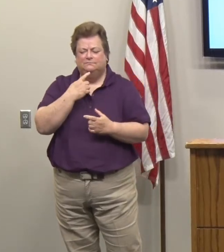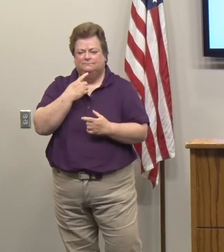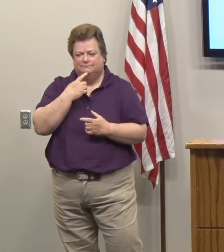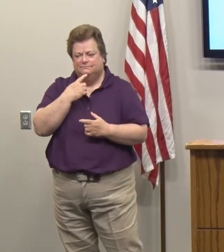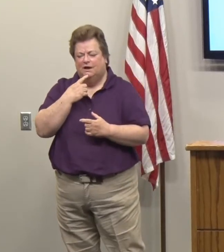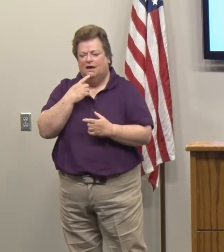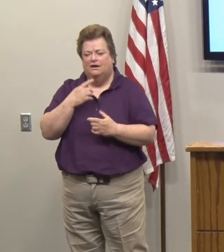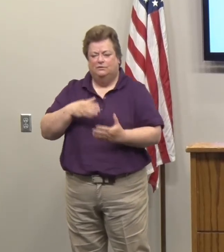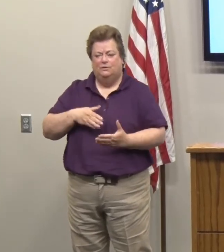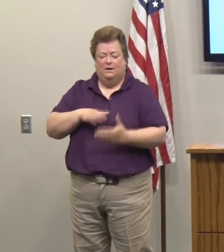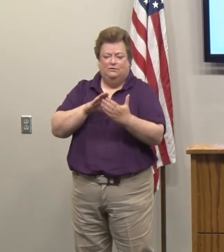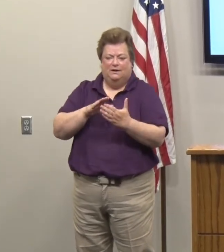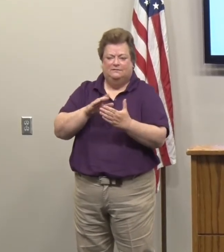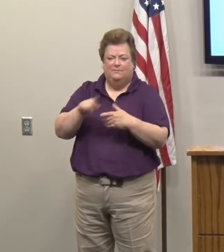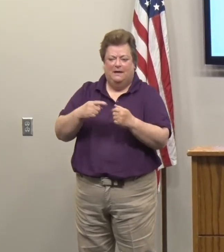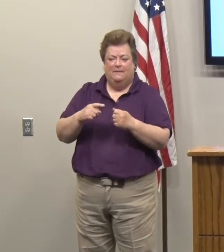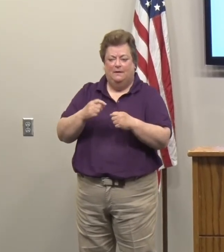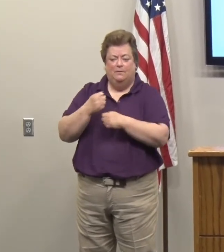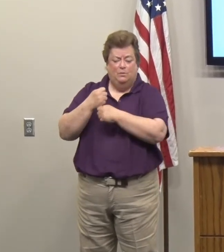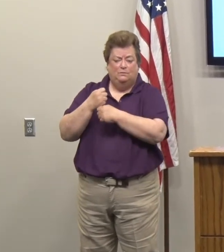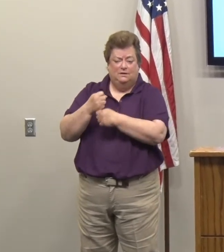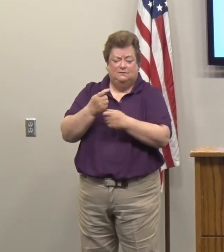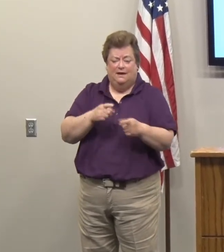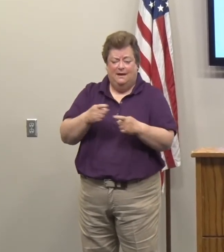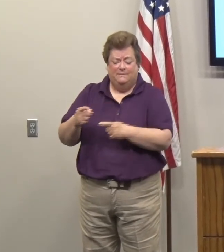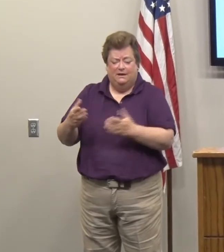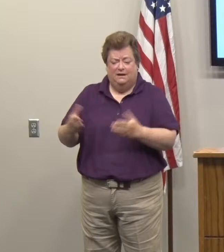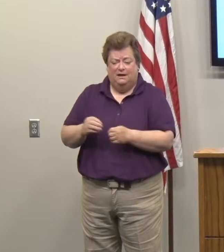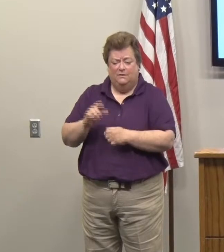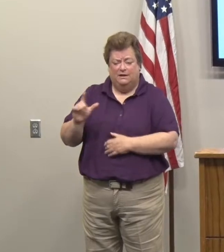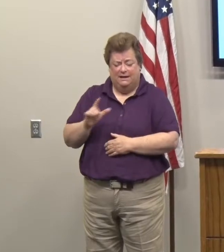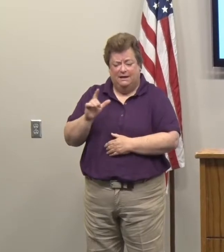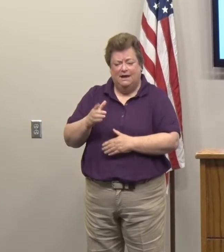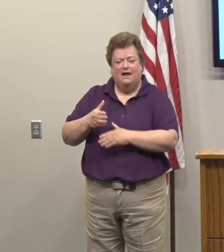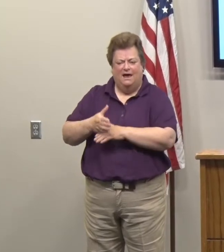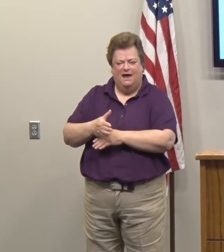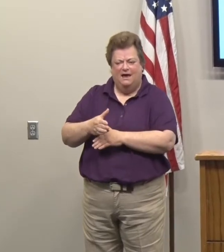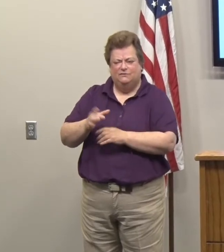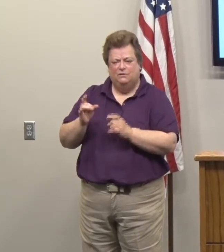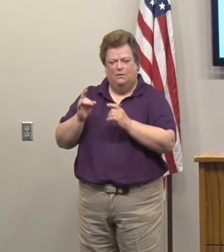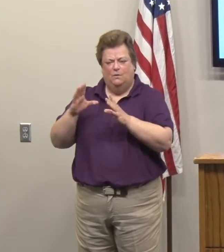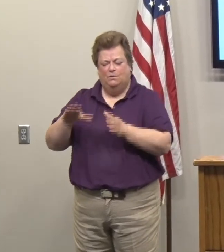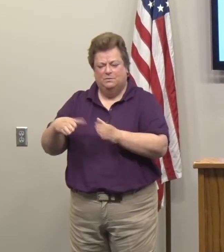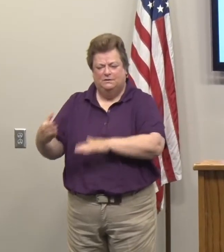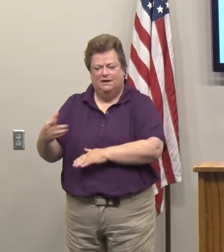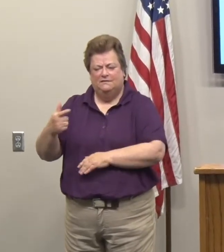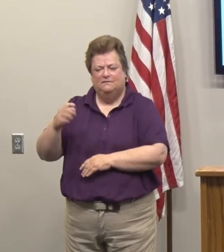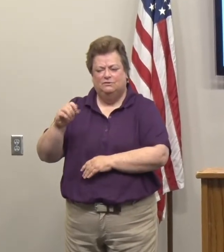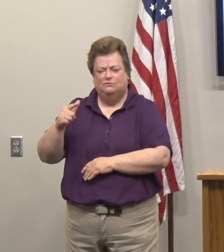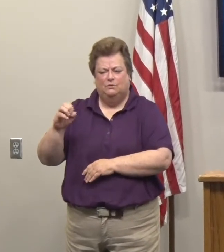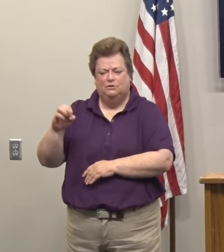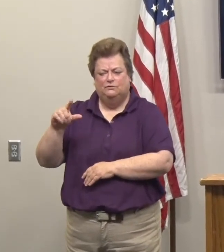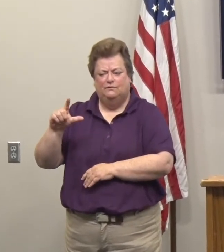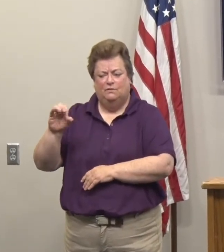the protests that have taken place here in Lincoln following the tragic killing of George Floyd in Minneapolis last